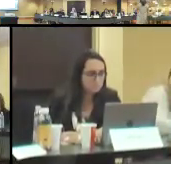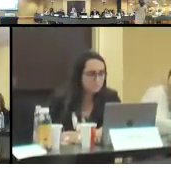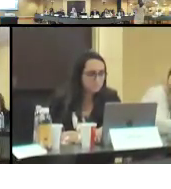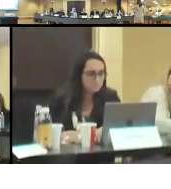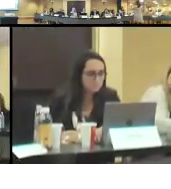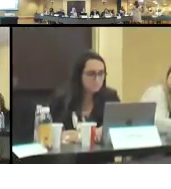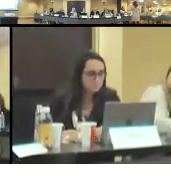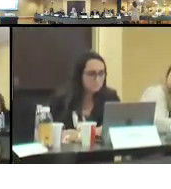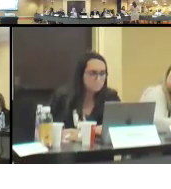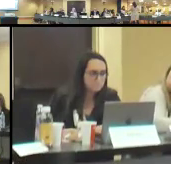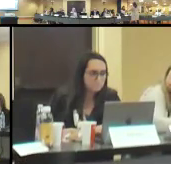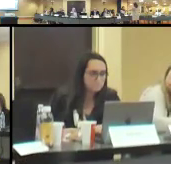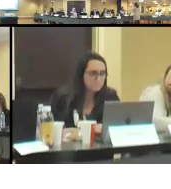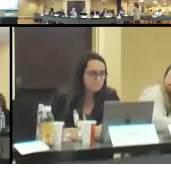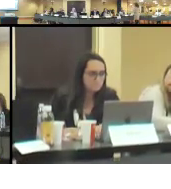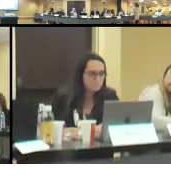the